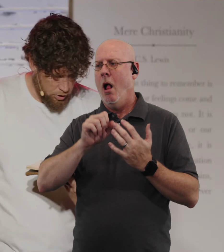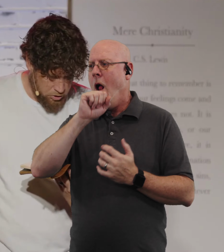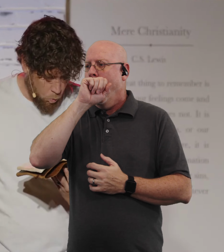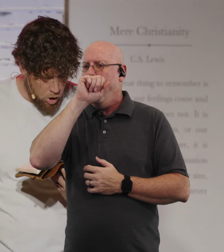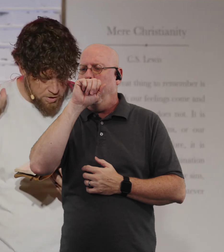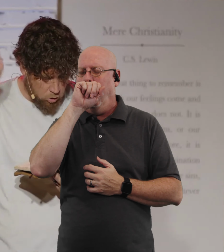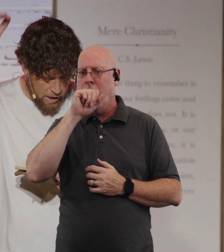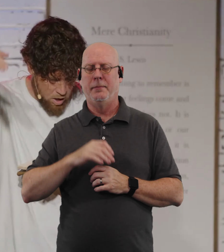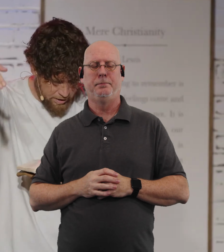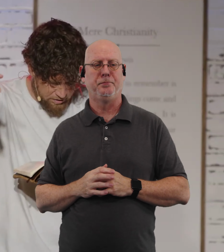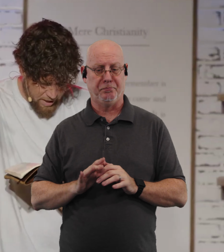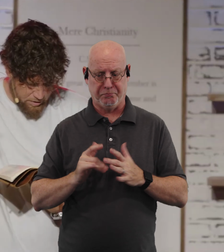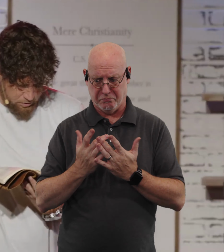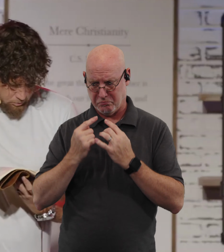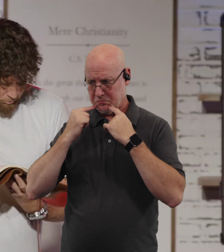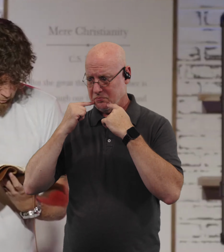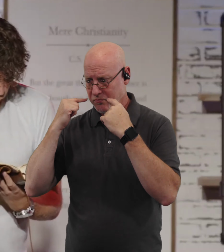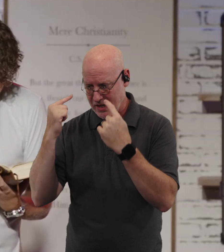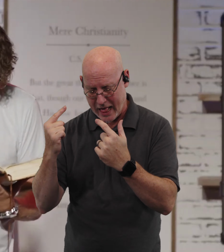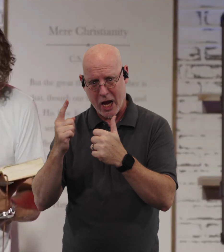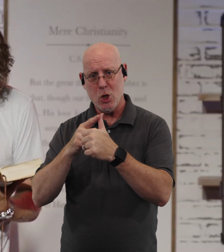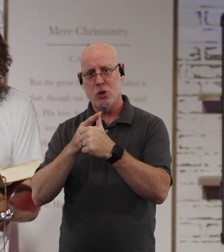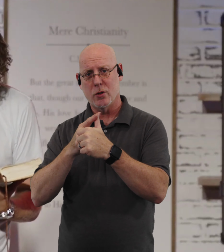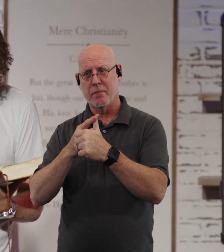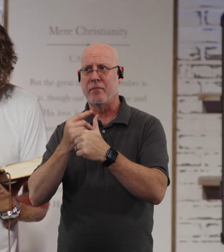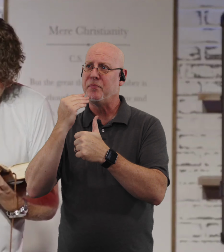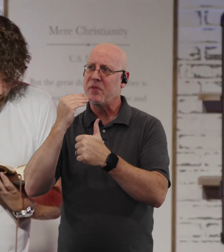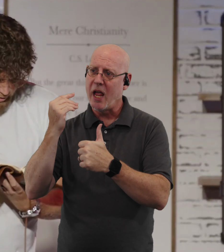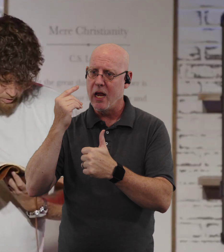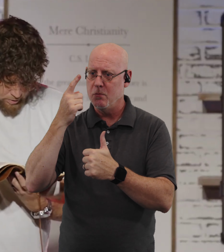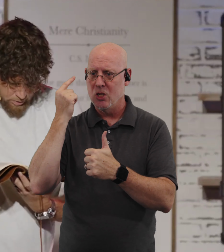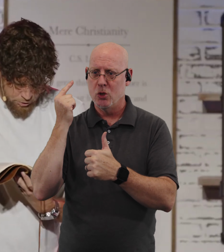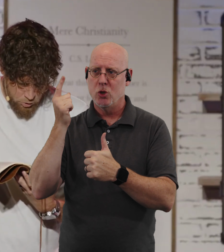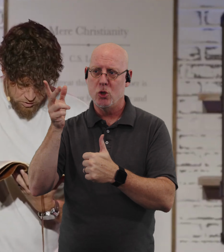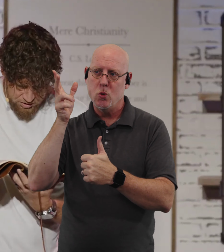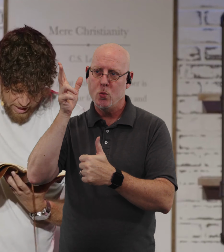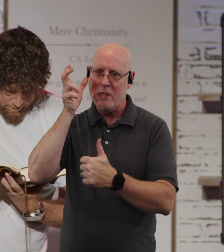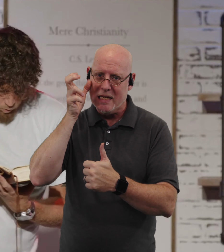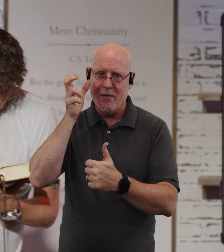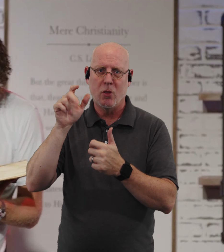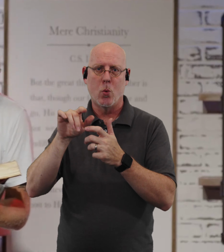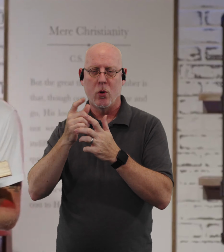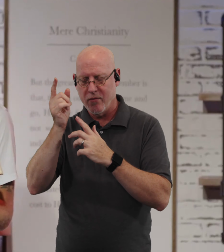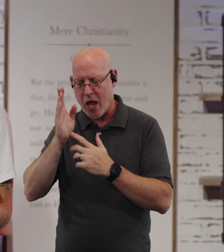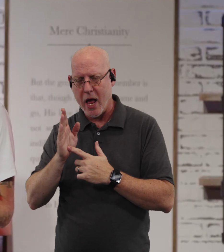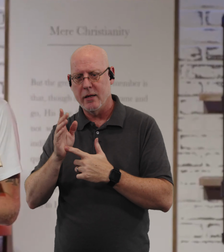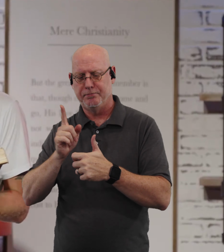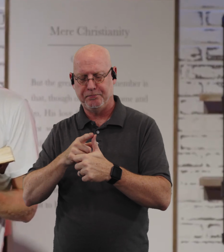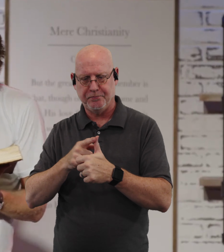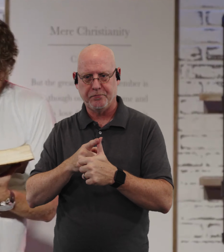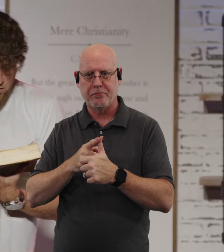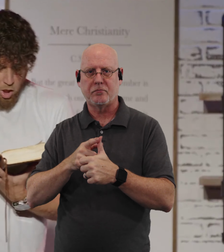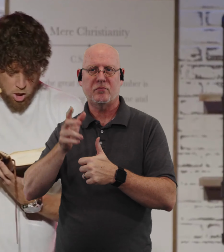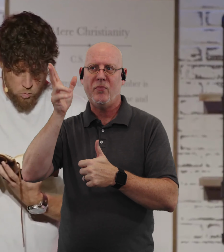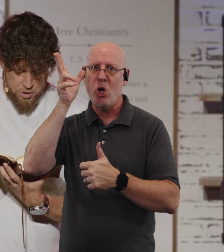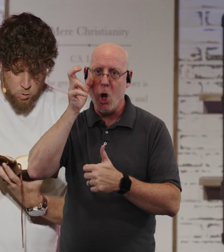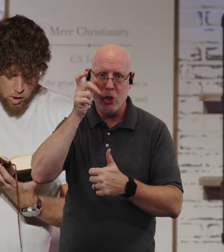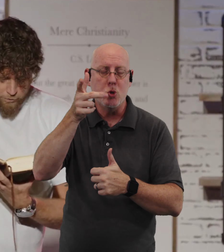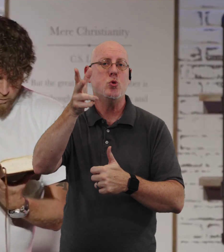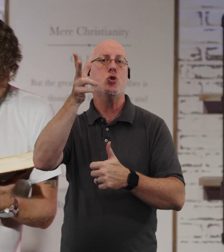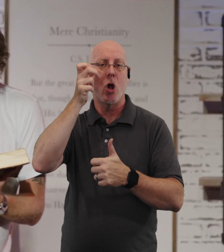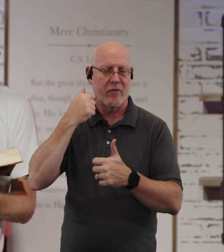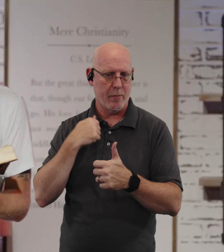So there's the word declared. He says, we give thanks because you receive the word of God. The word is heard,